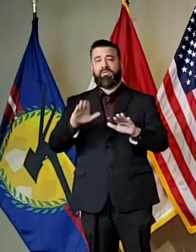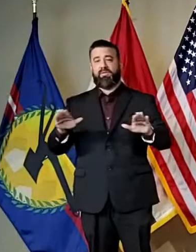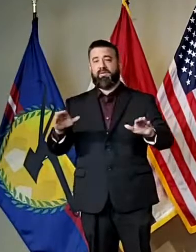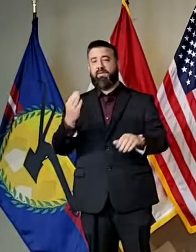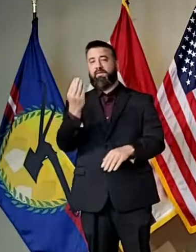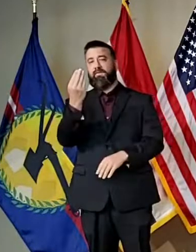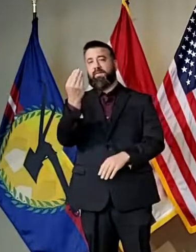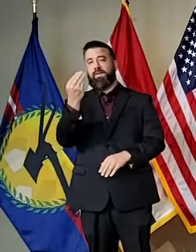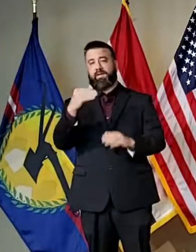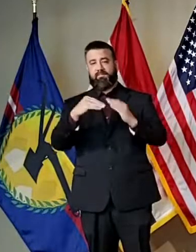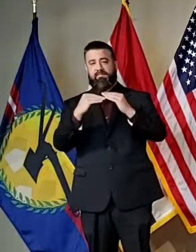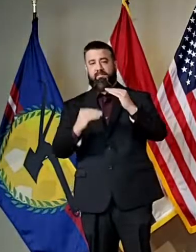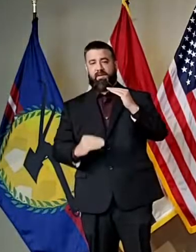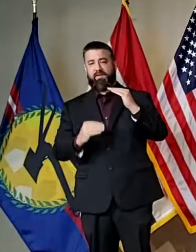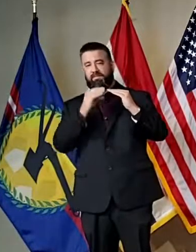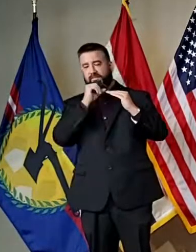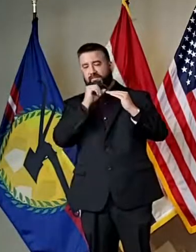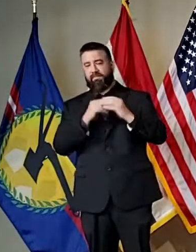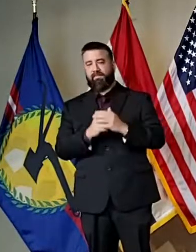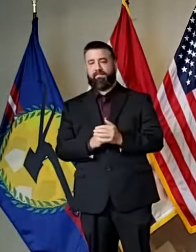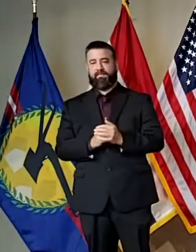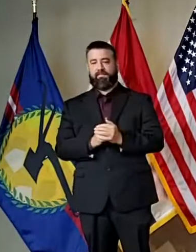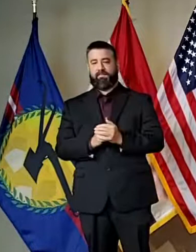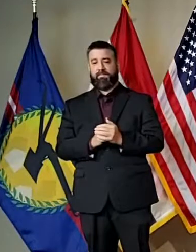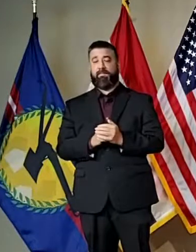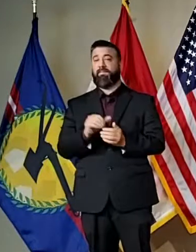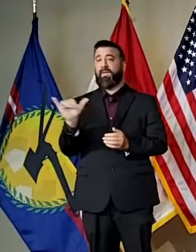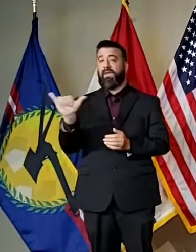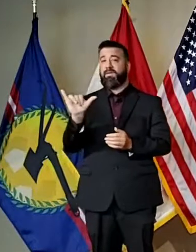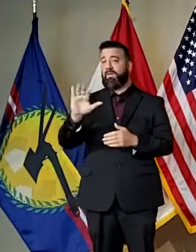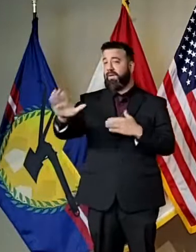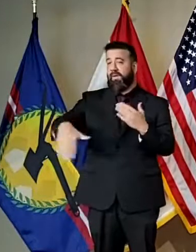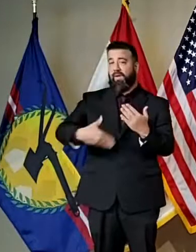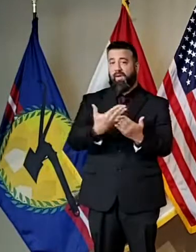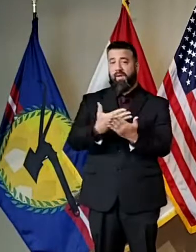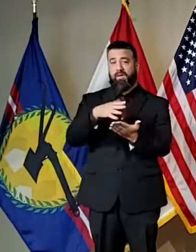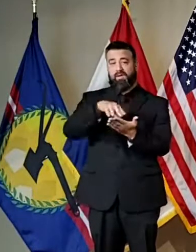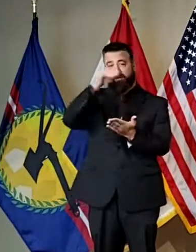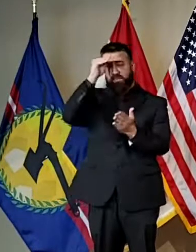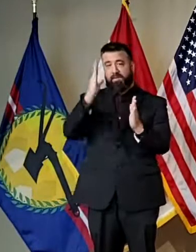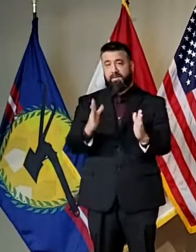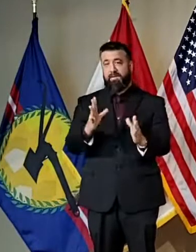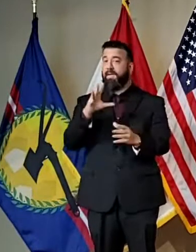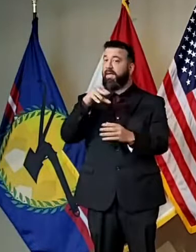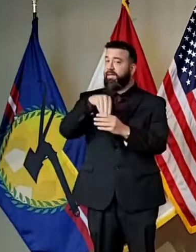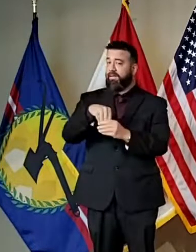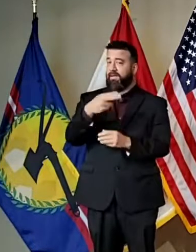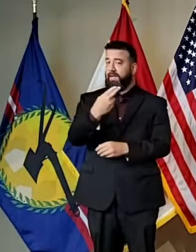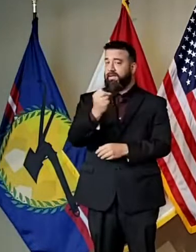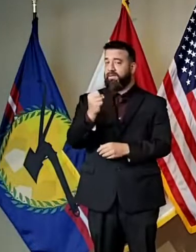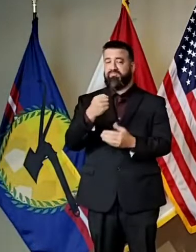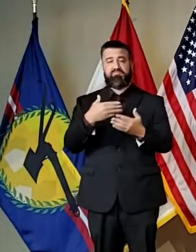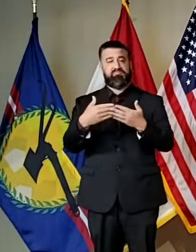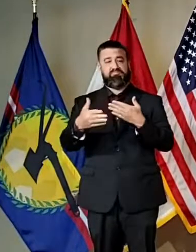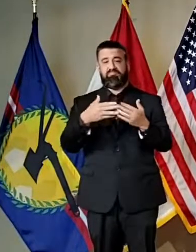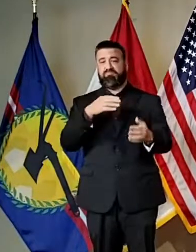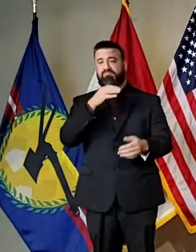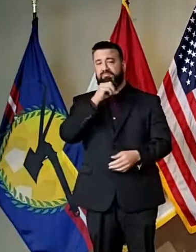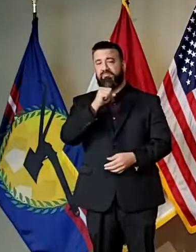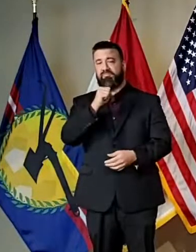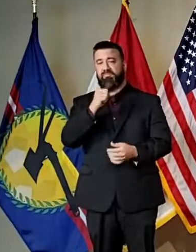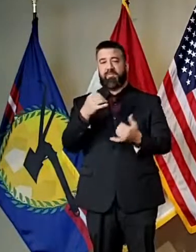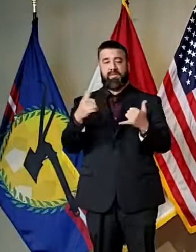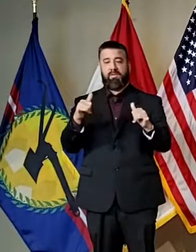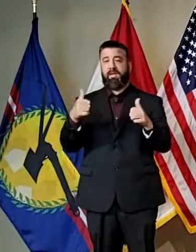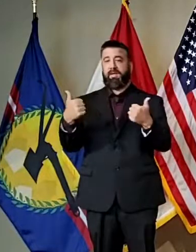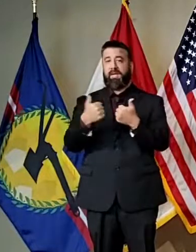under. We will also allow all students, including high school students of any age, to play competitive